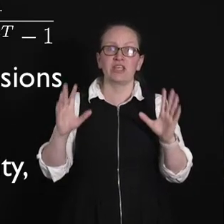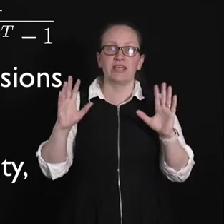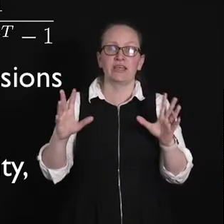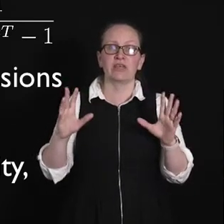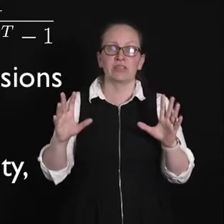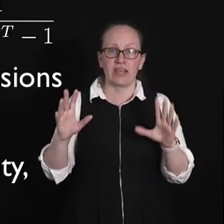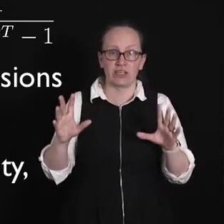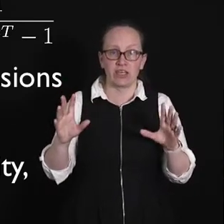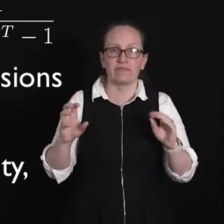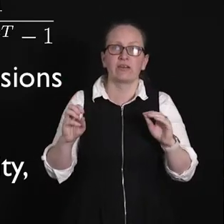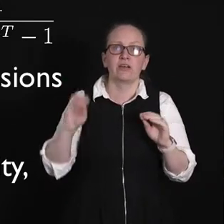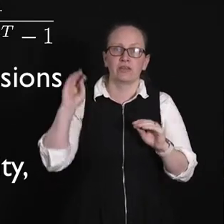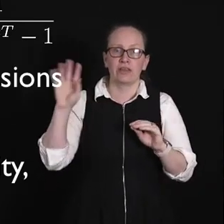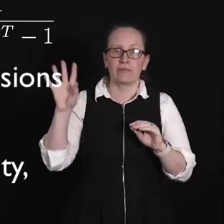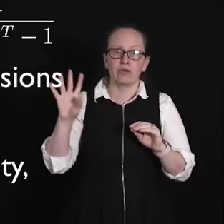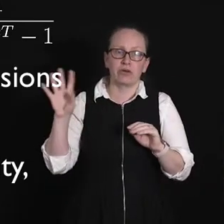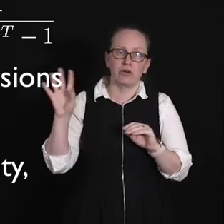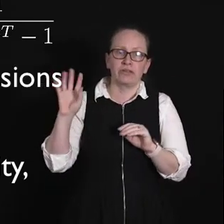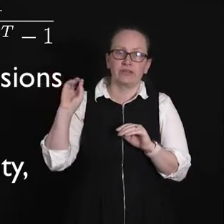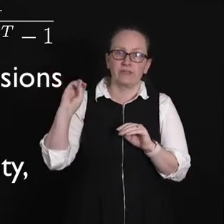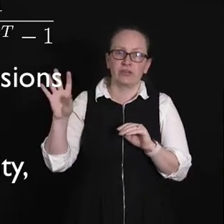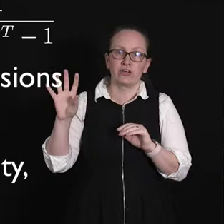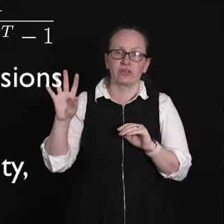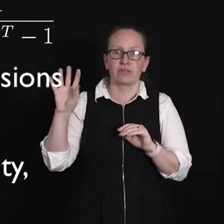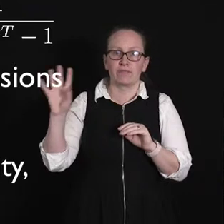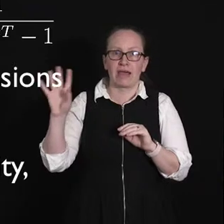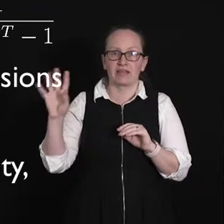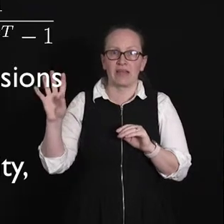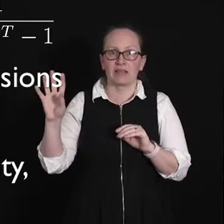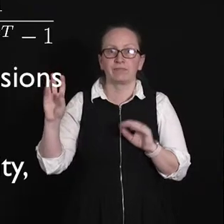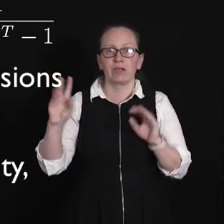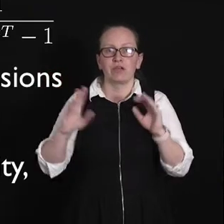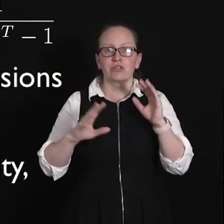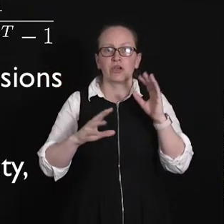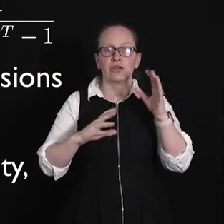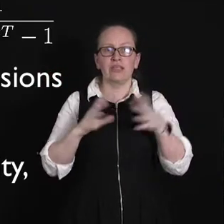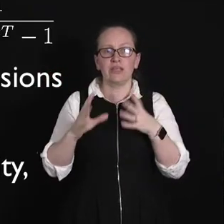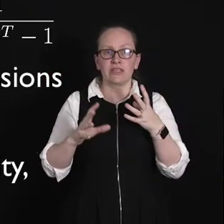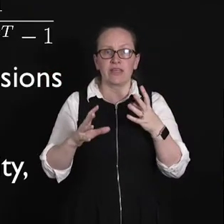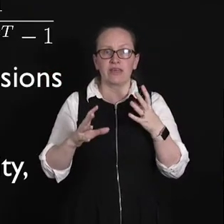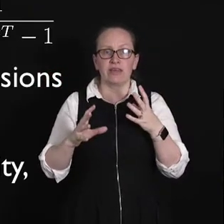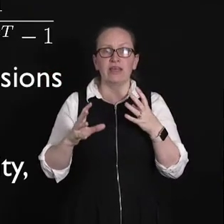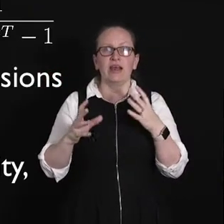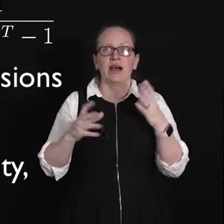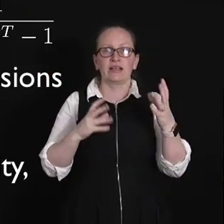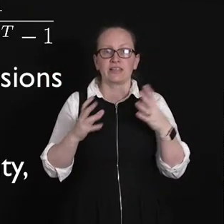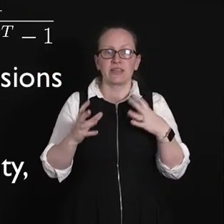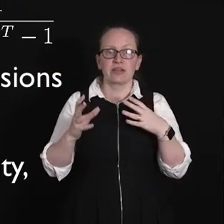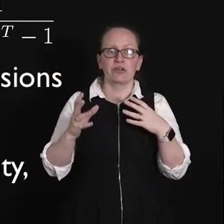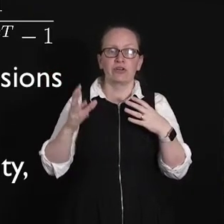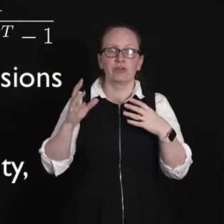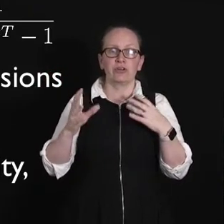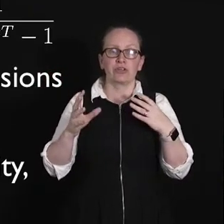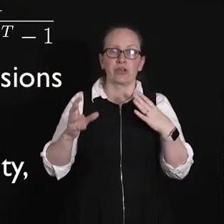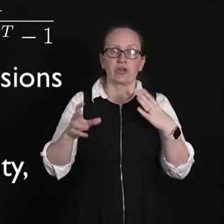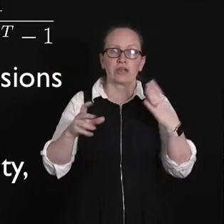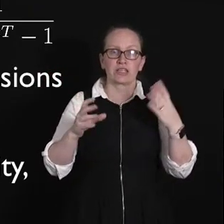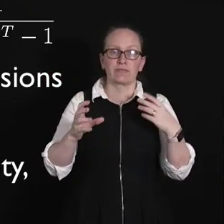E equals hf, though they weren't called photons back then. So in his theory, Einstein could also